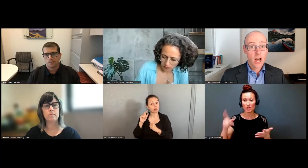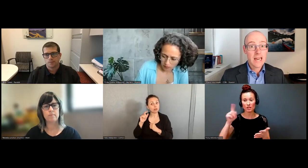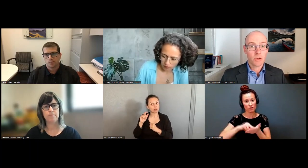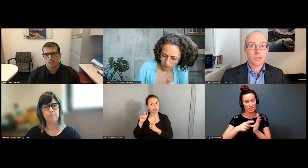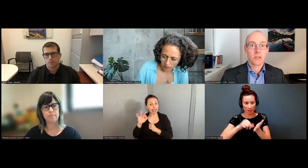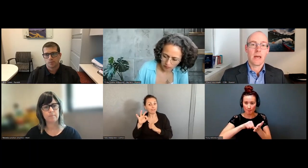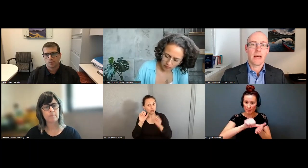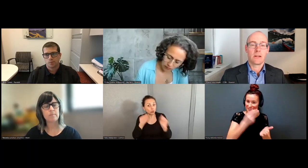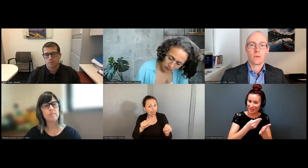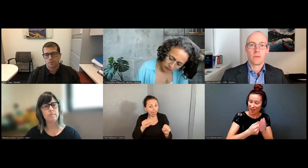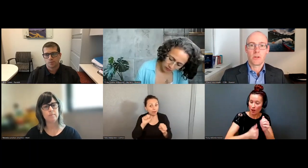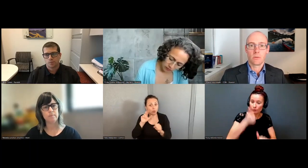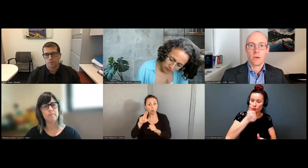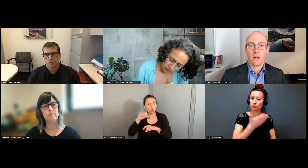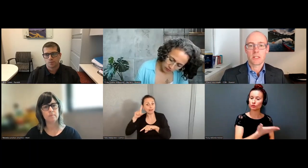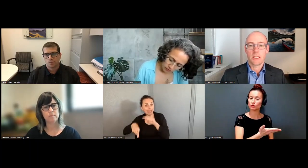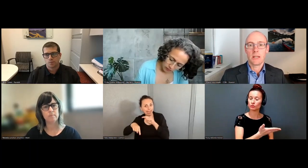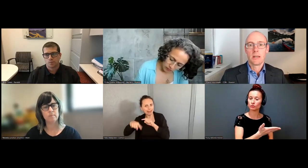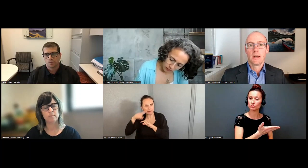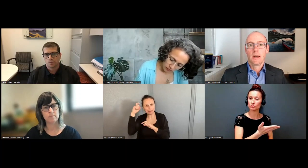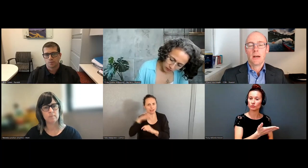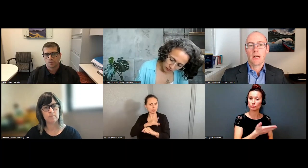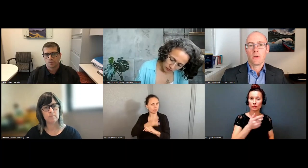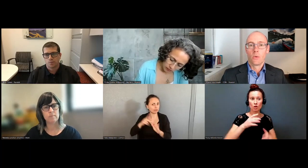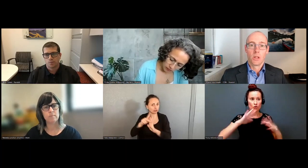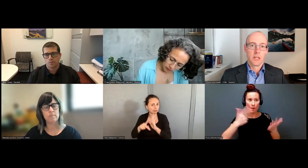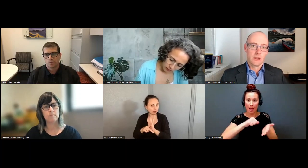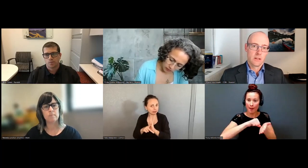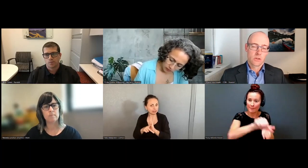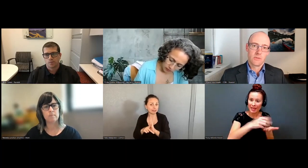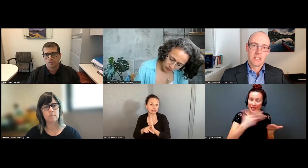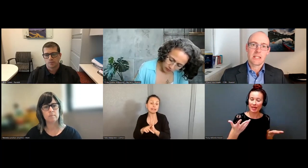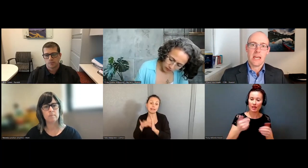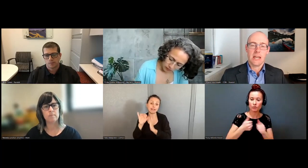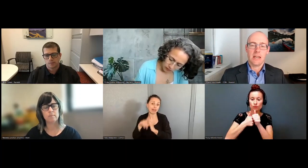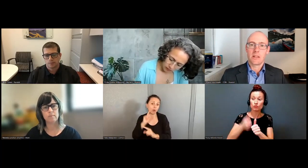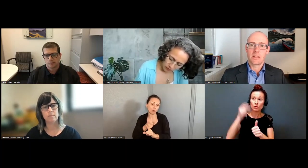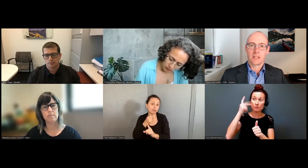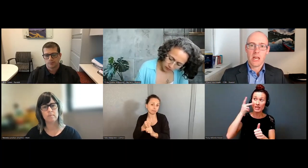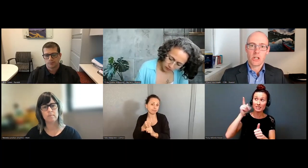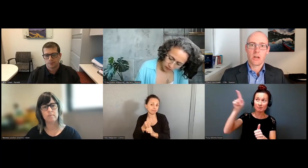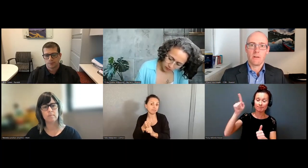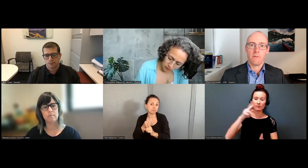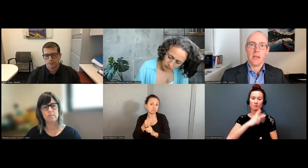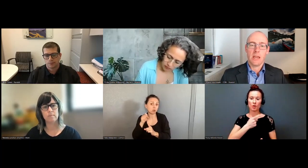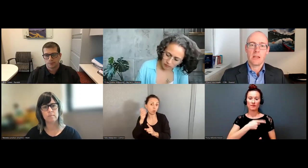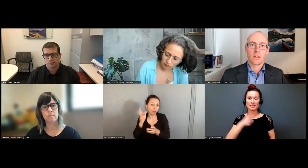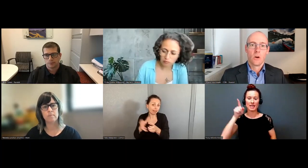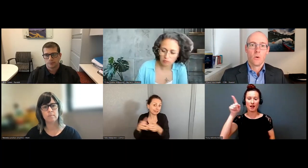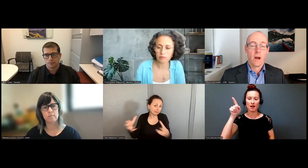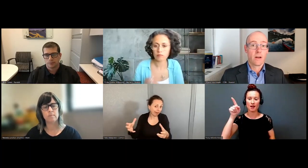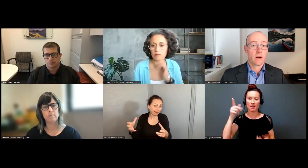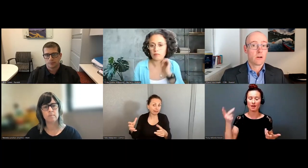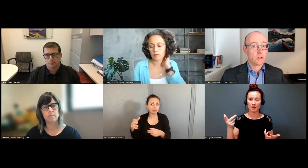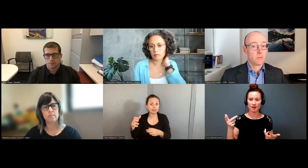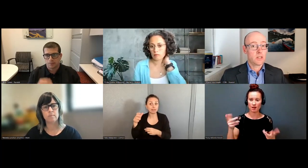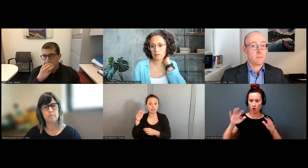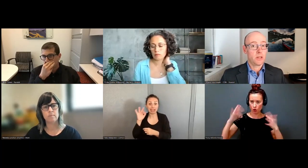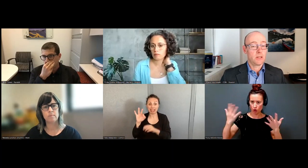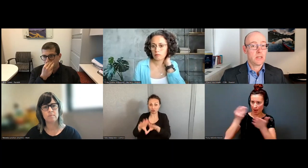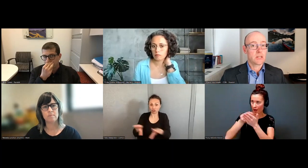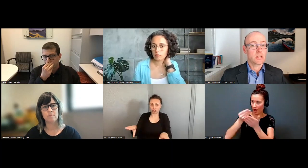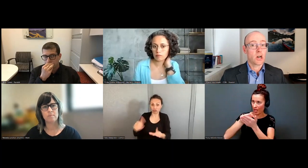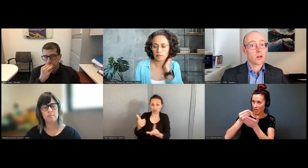or not able to do that due to provincial policy, will really sort of dictate in this expansionary phase whether children